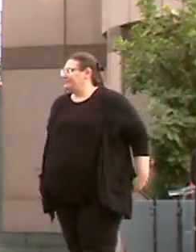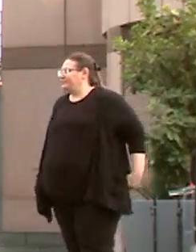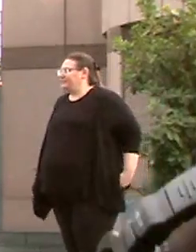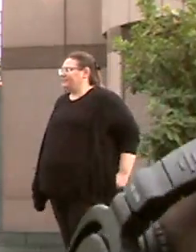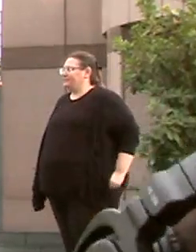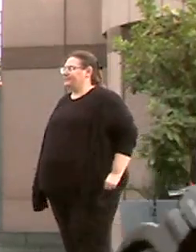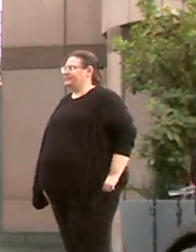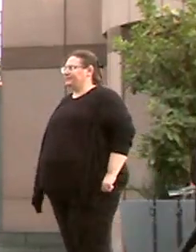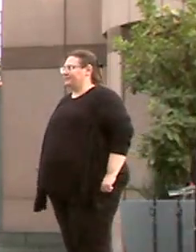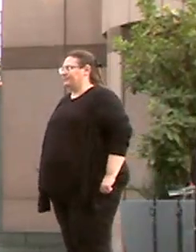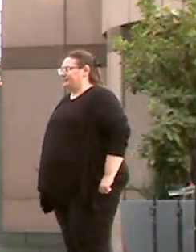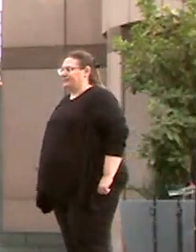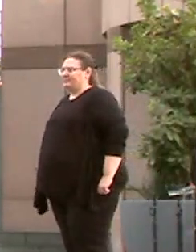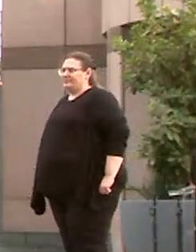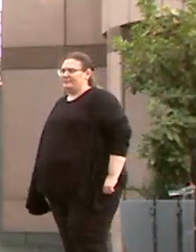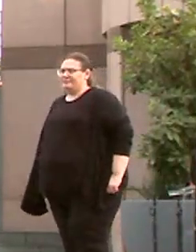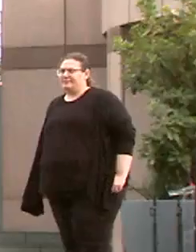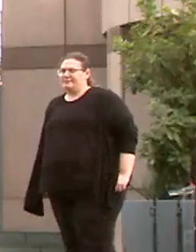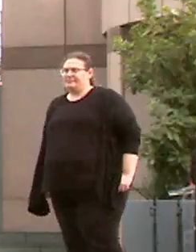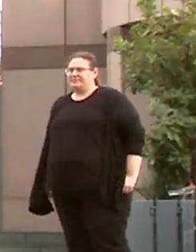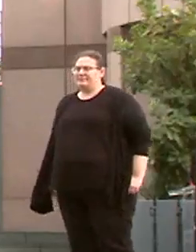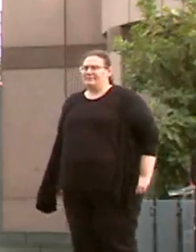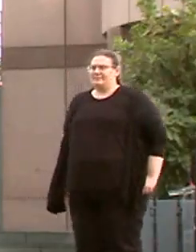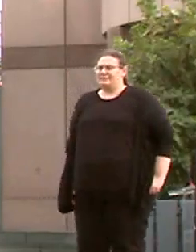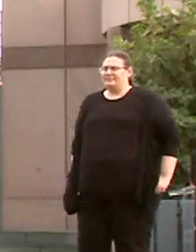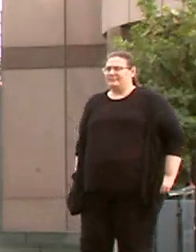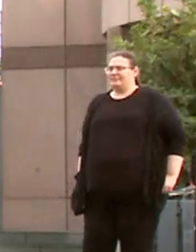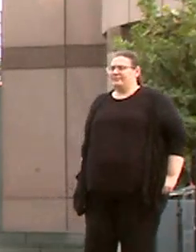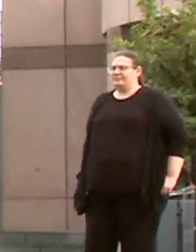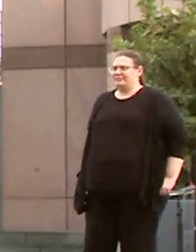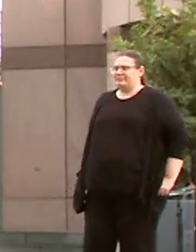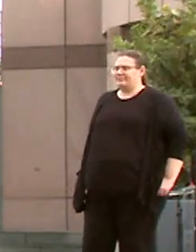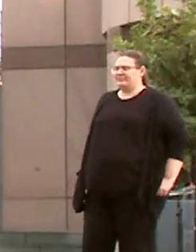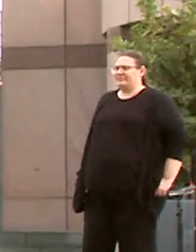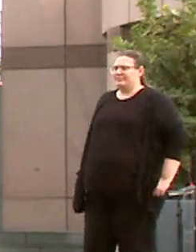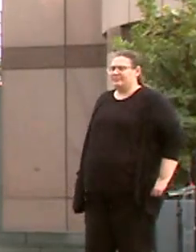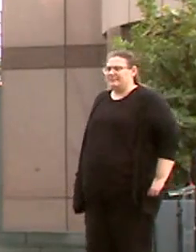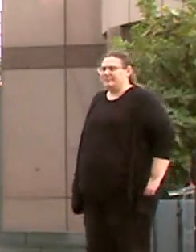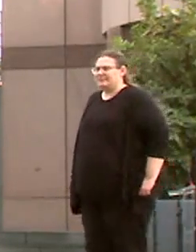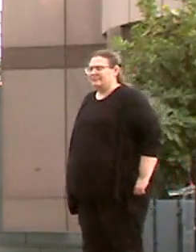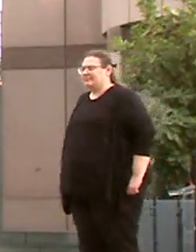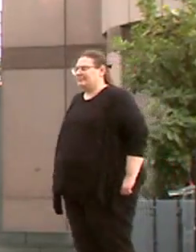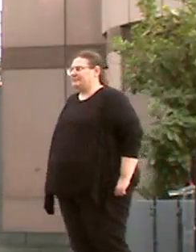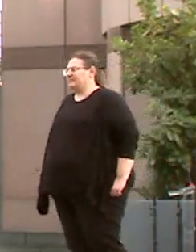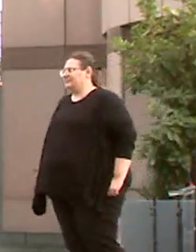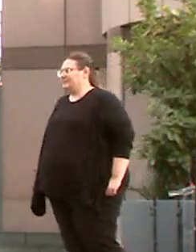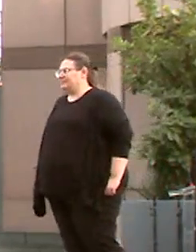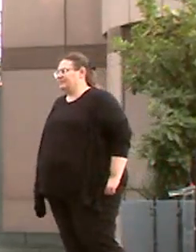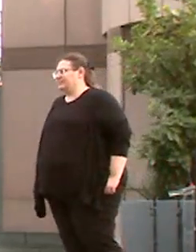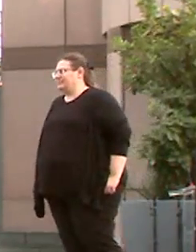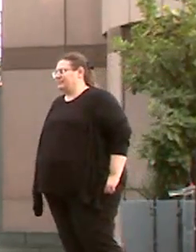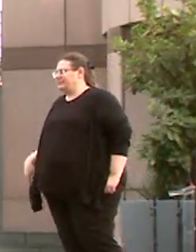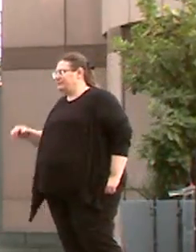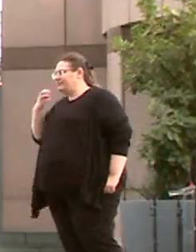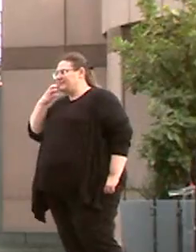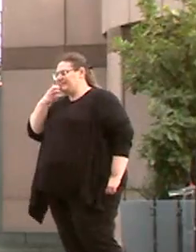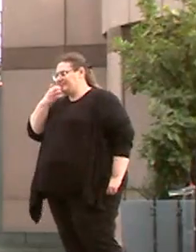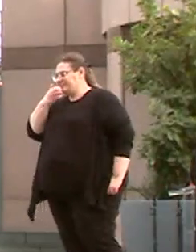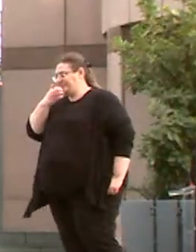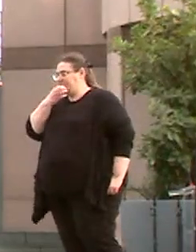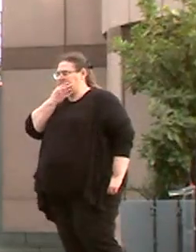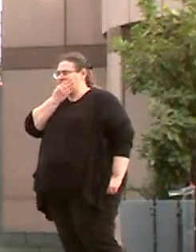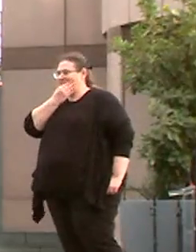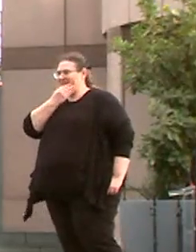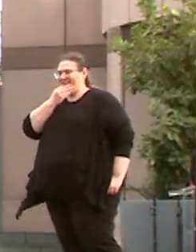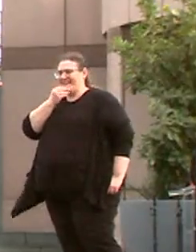As an actor, your full self includes the negative parts. And when you bring those parts,